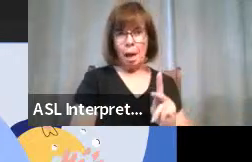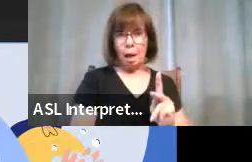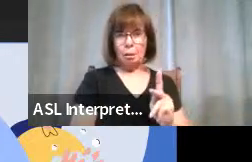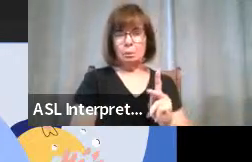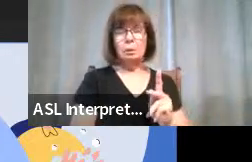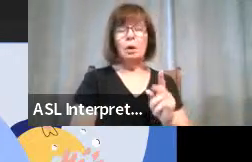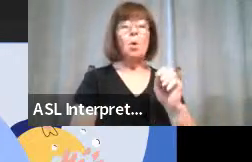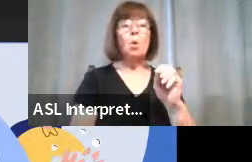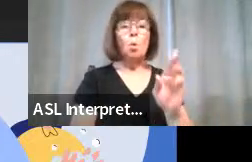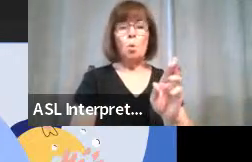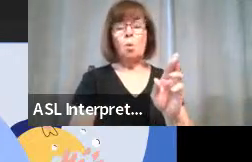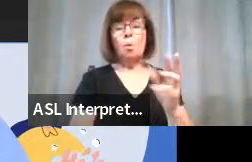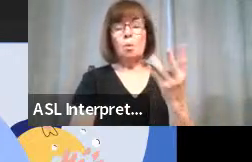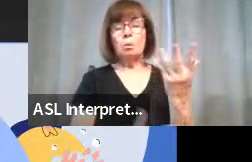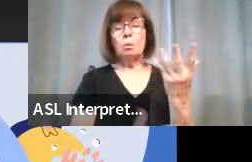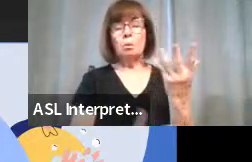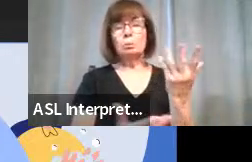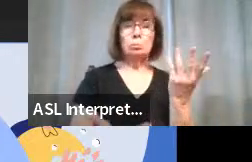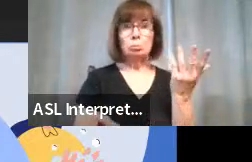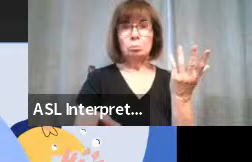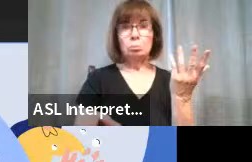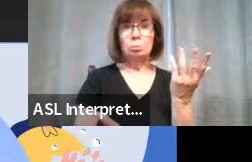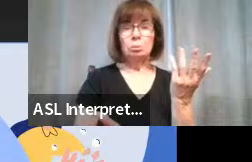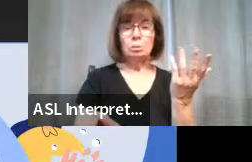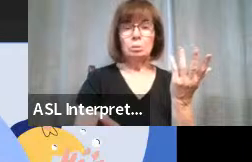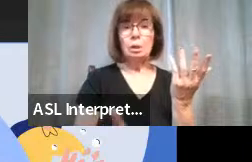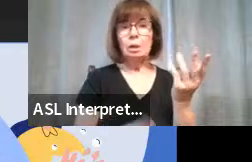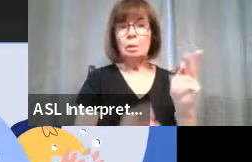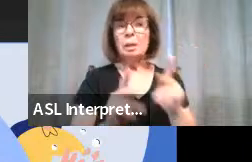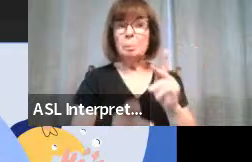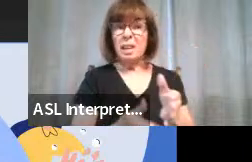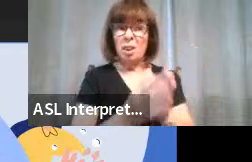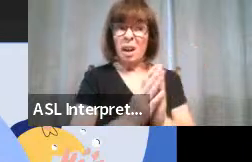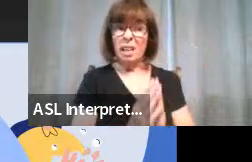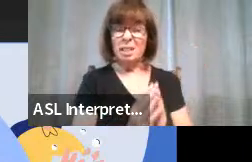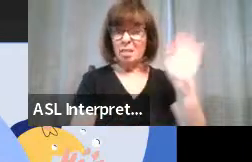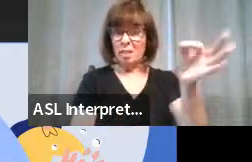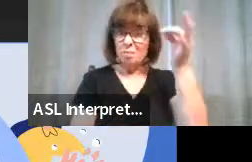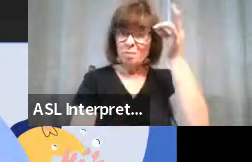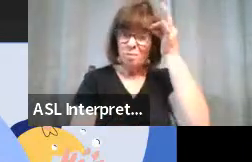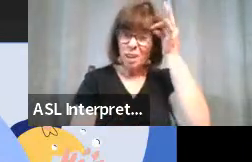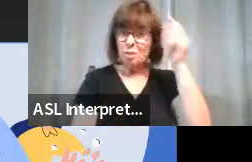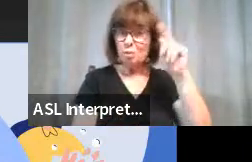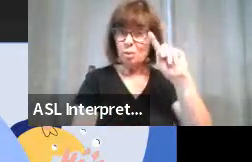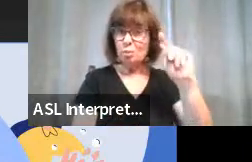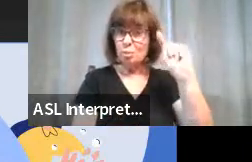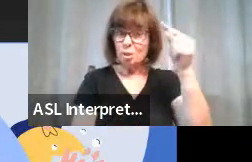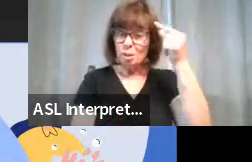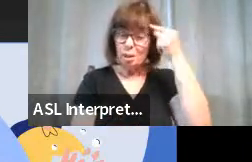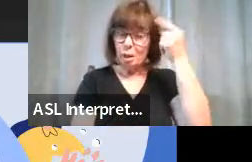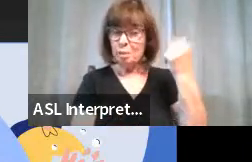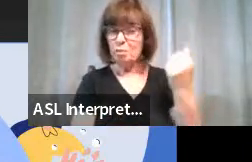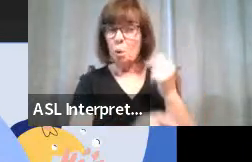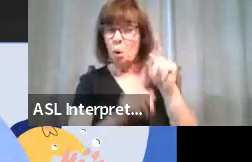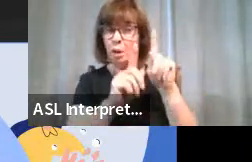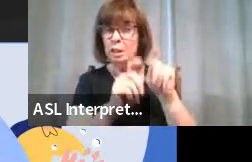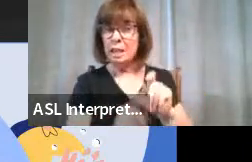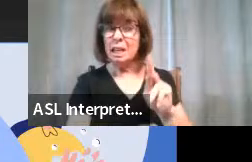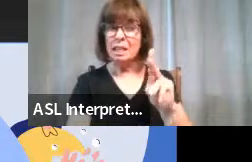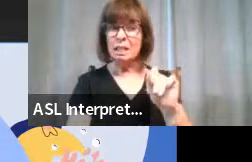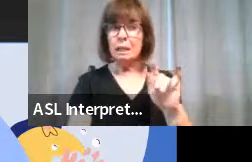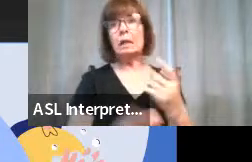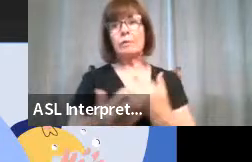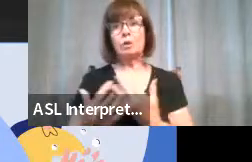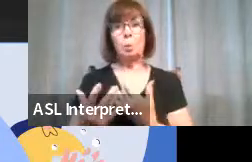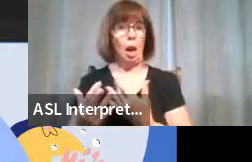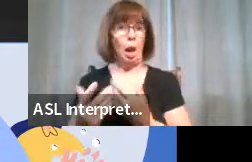people for whom asking the federal government for test kits that may not come for a month,